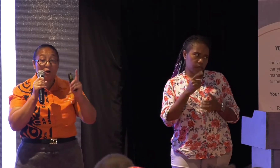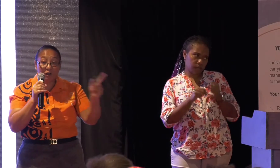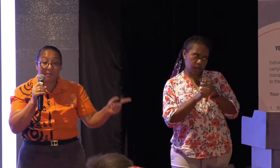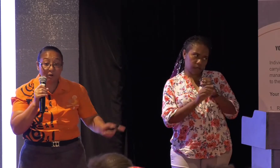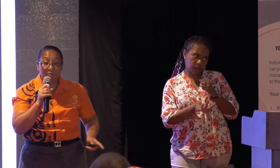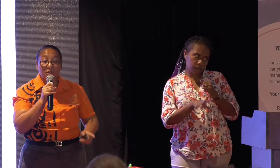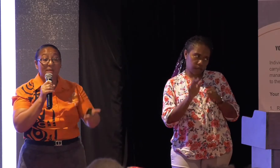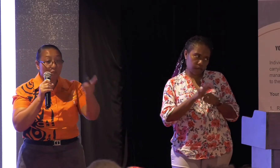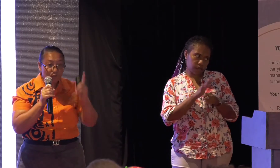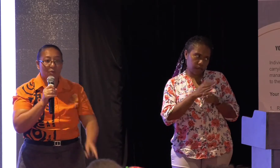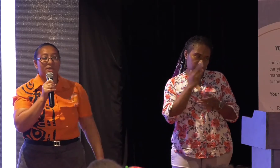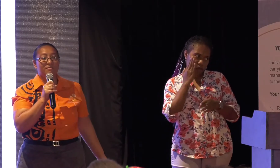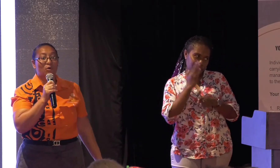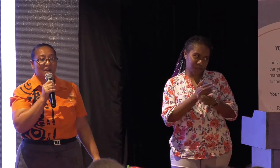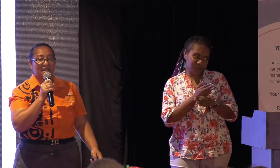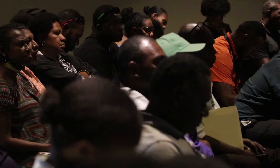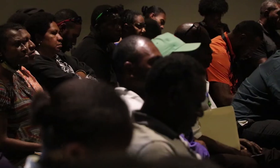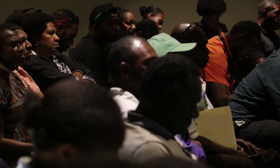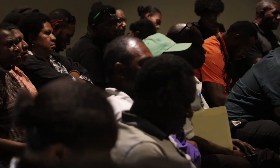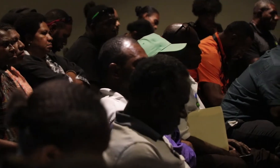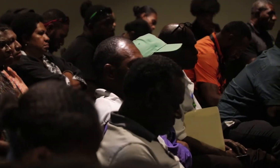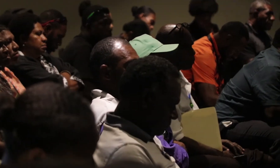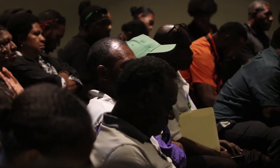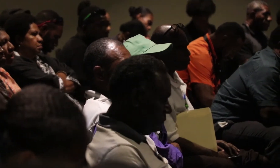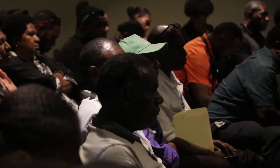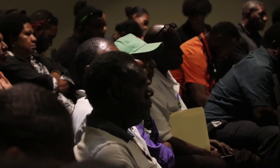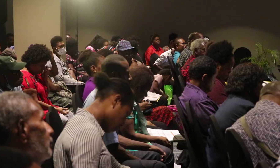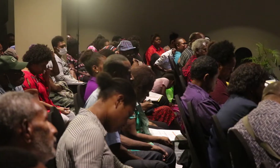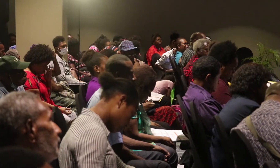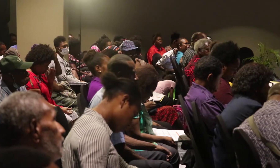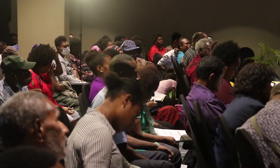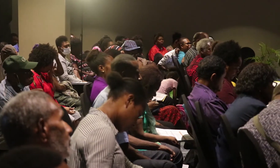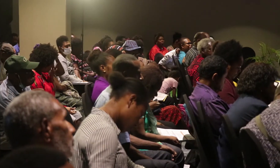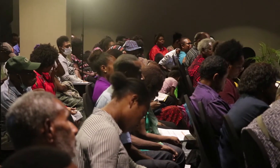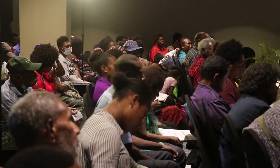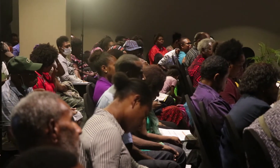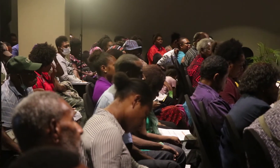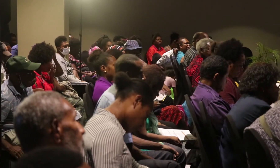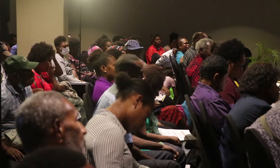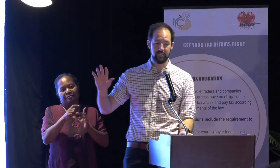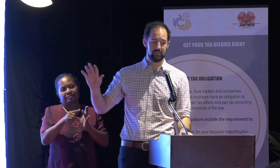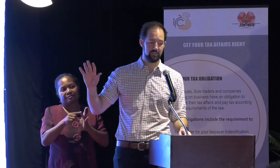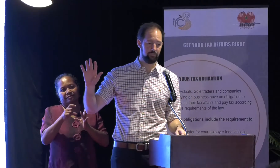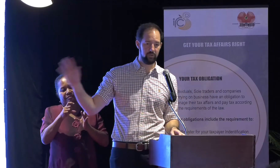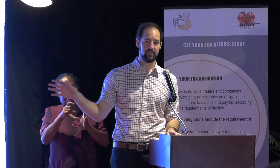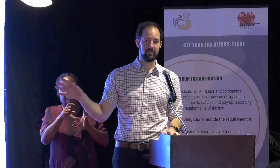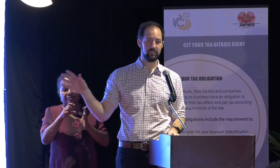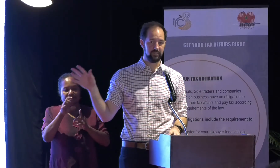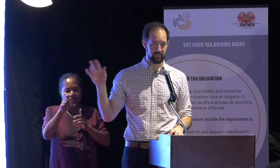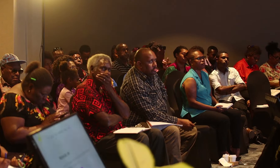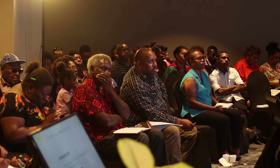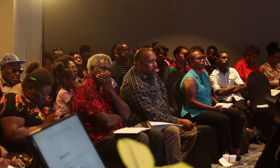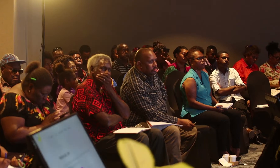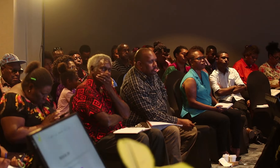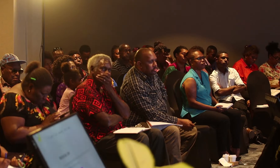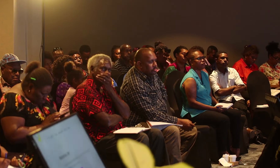but only in a walking walk, suppose you know walking walk. My IRC has four different account types at the moment. This process